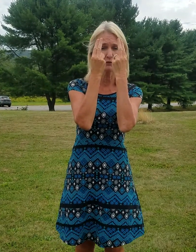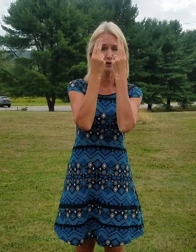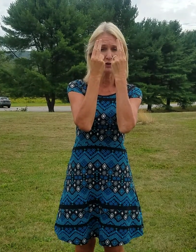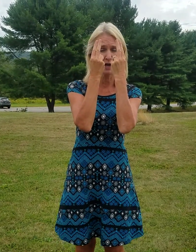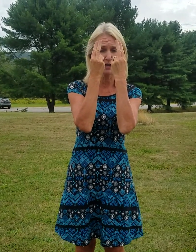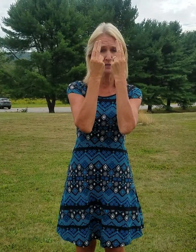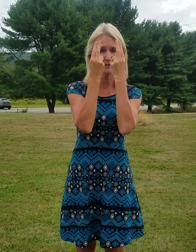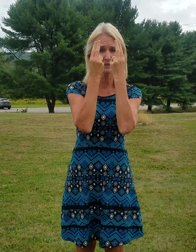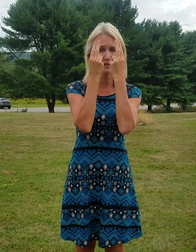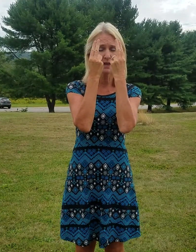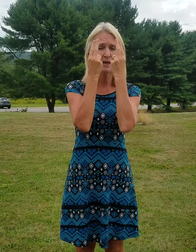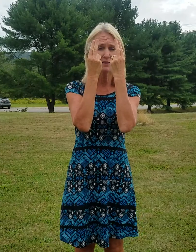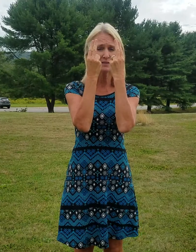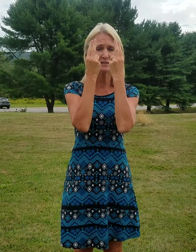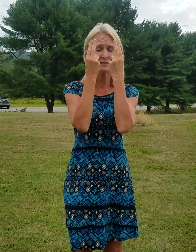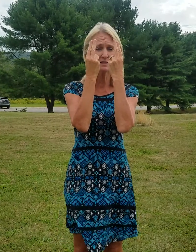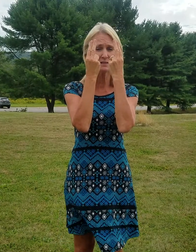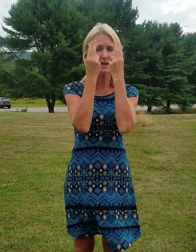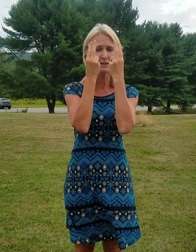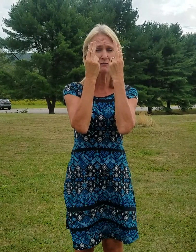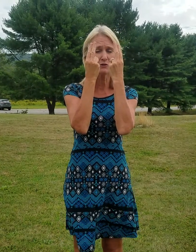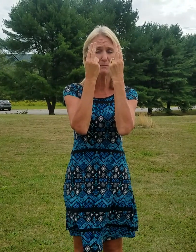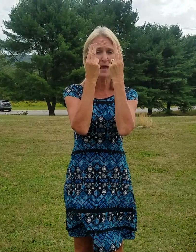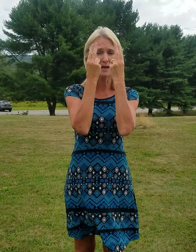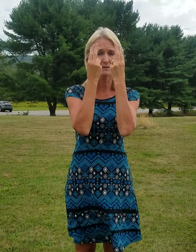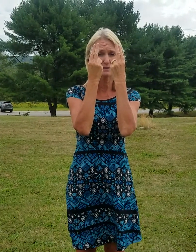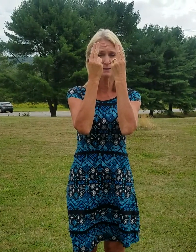your eyes. This is the sign for mask.